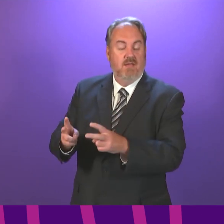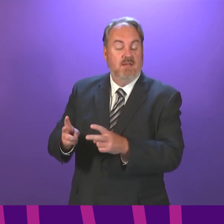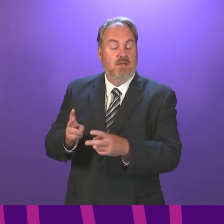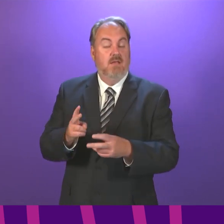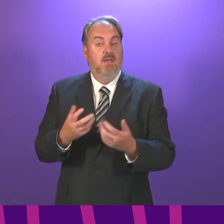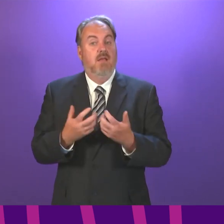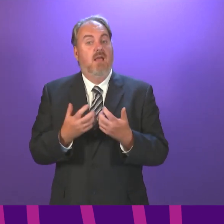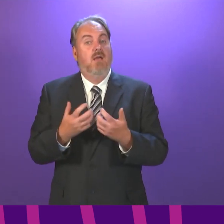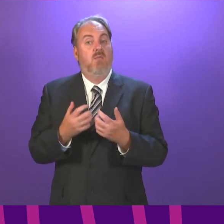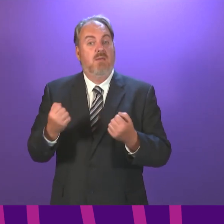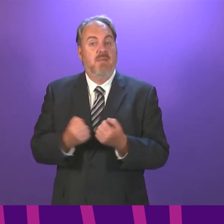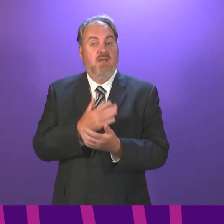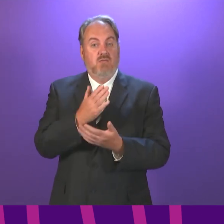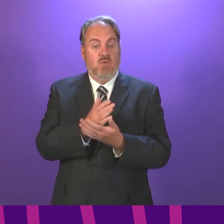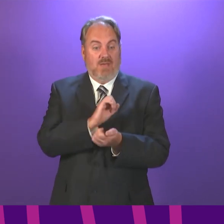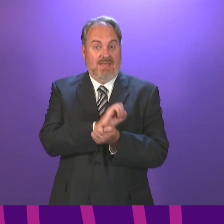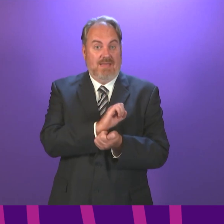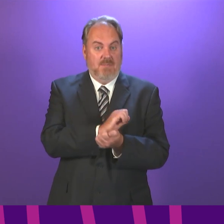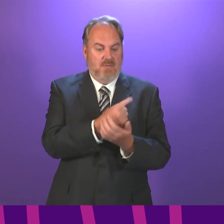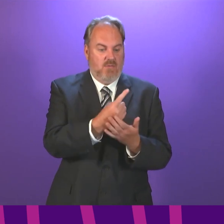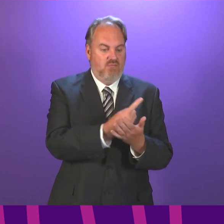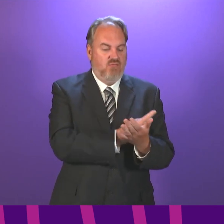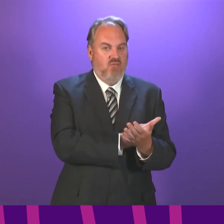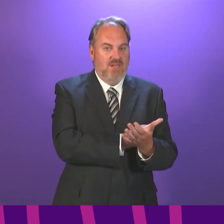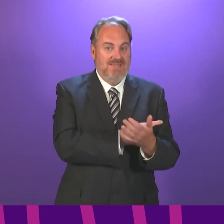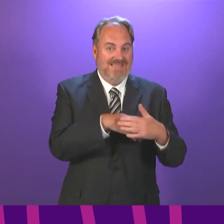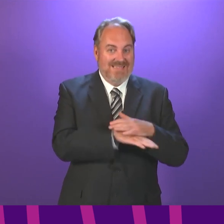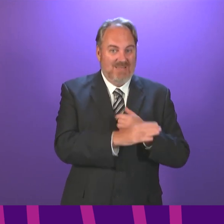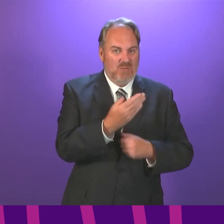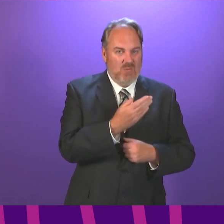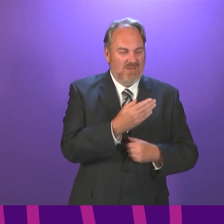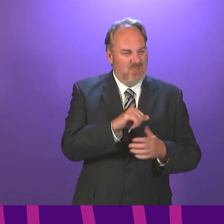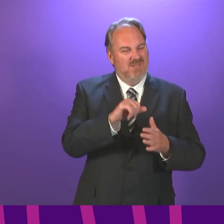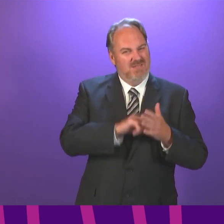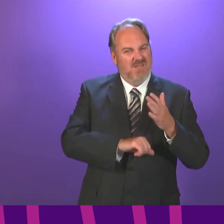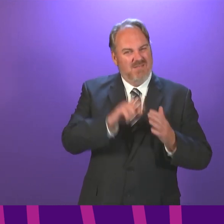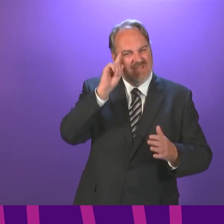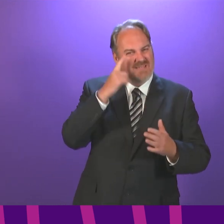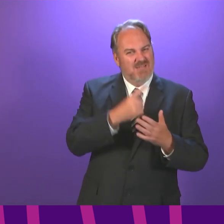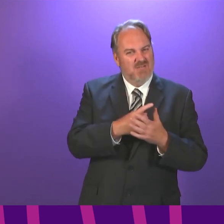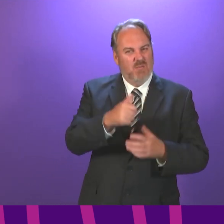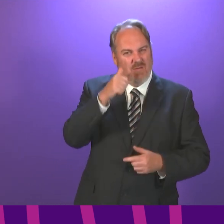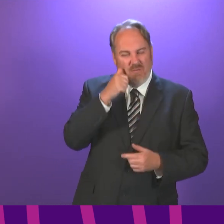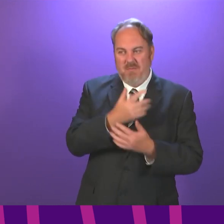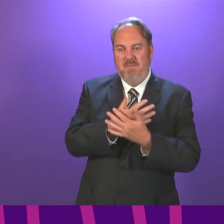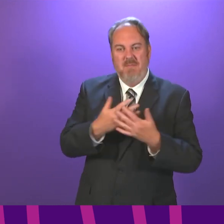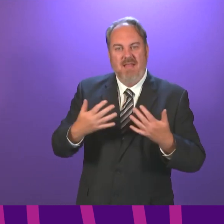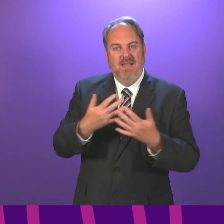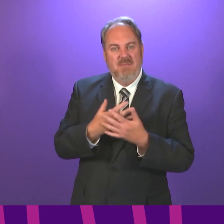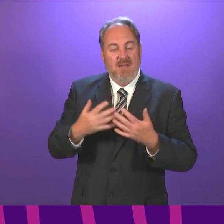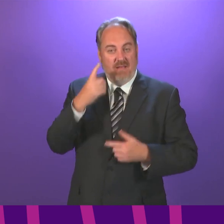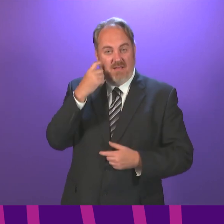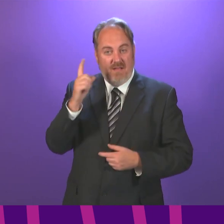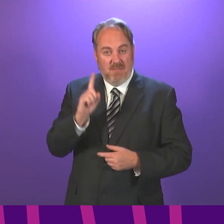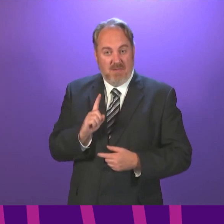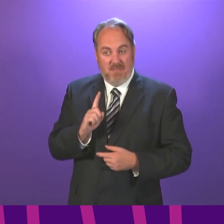around keeping most of the current mitigations in schools was not an easy one, because I know from speaking to young people, young people I know in my own life,